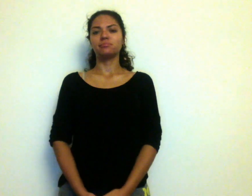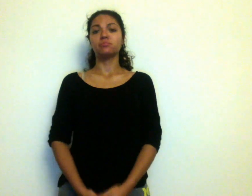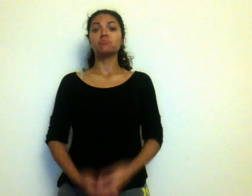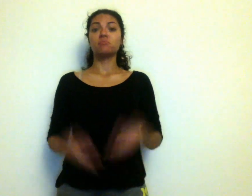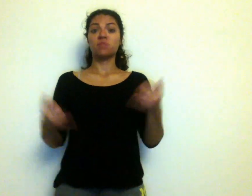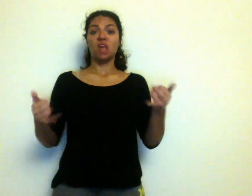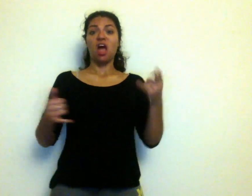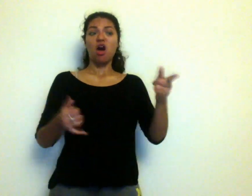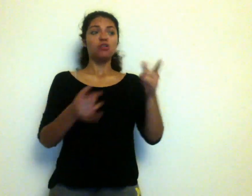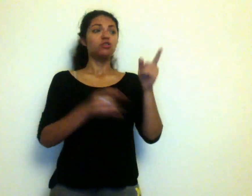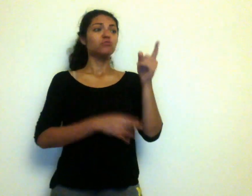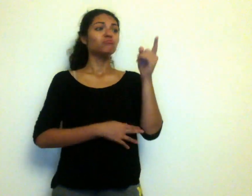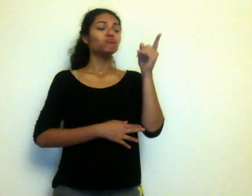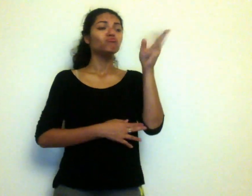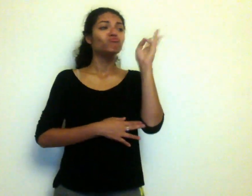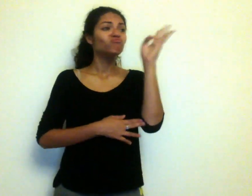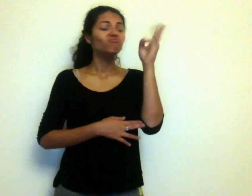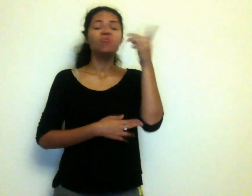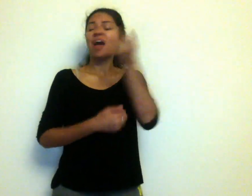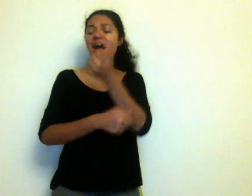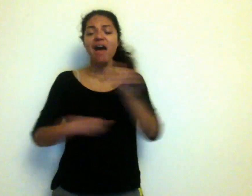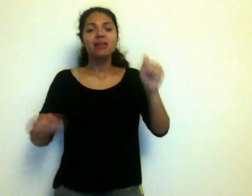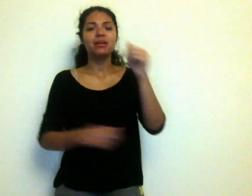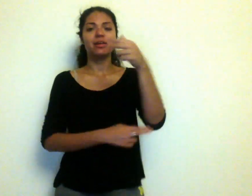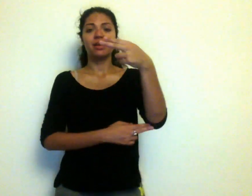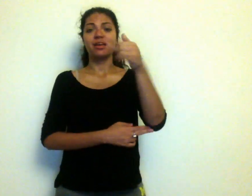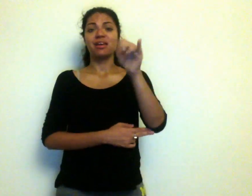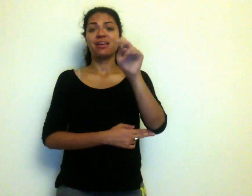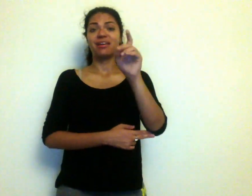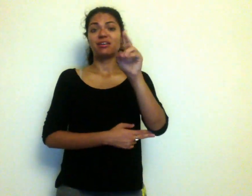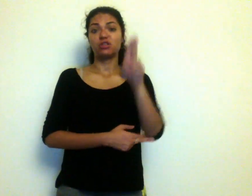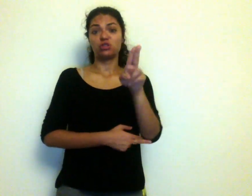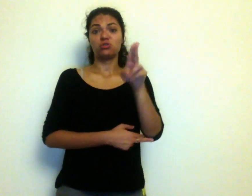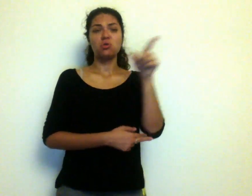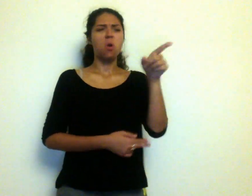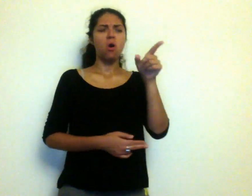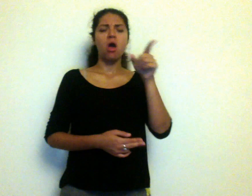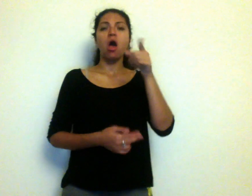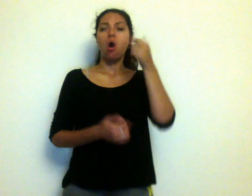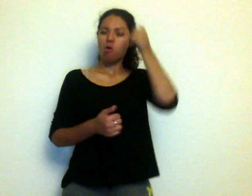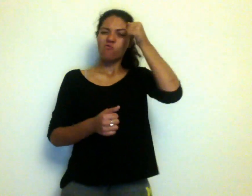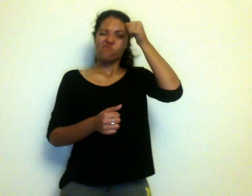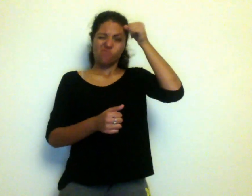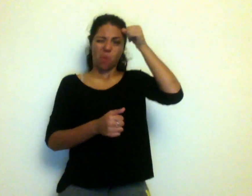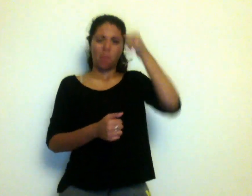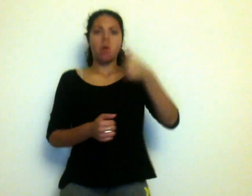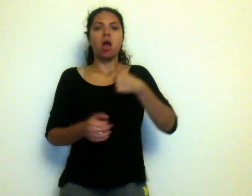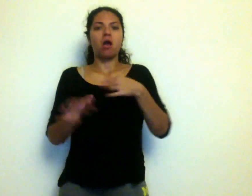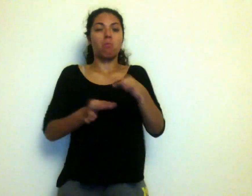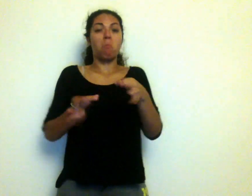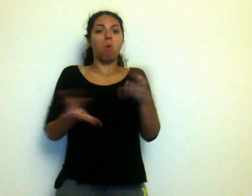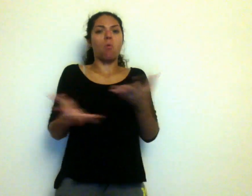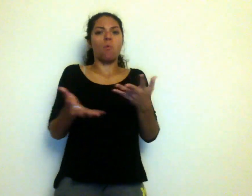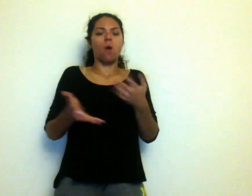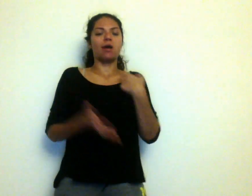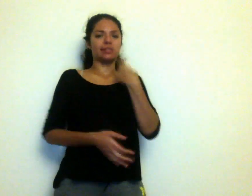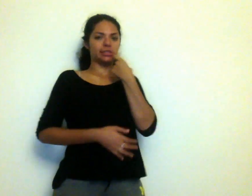to minister to him for Christ, remember this statement that I read to you. Because it brings with it an